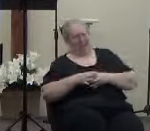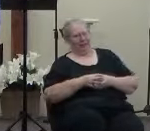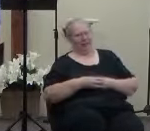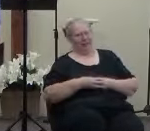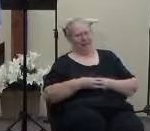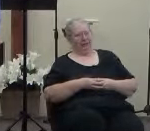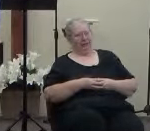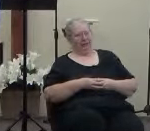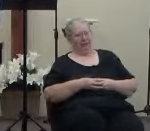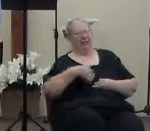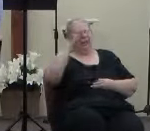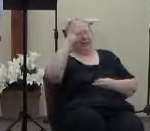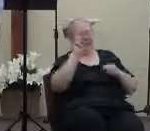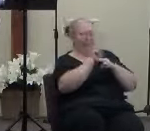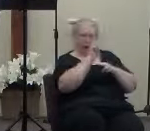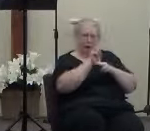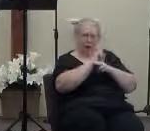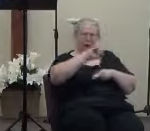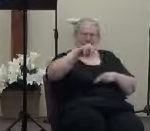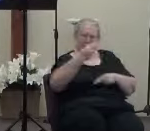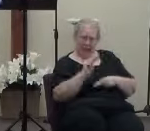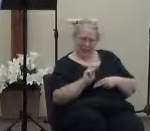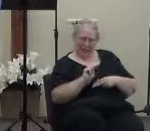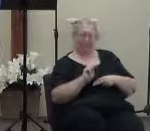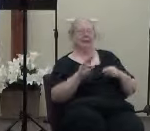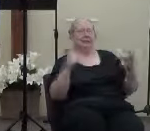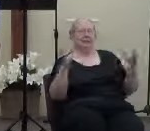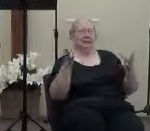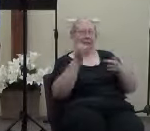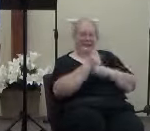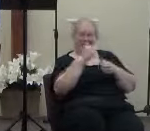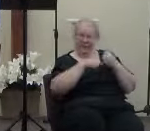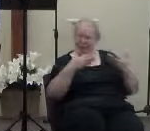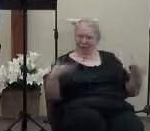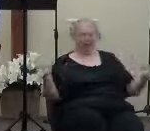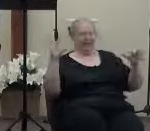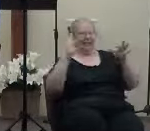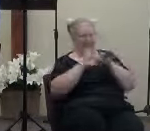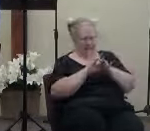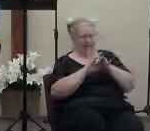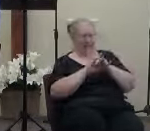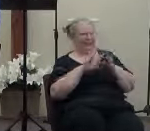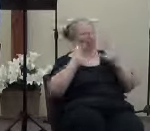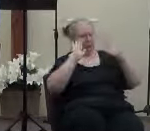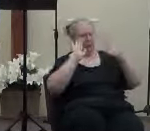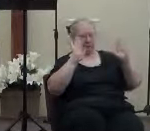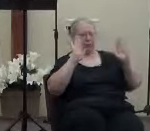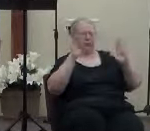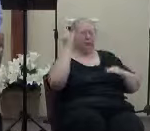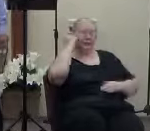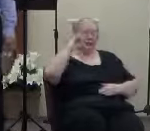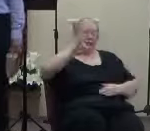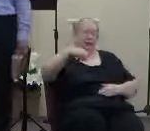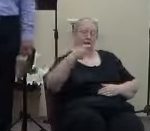And God used John to help her get everything connected, and it was just awesome. But see, if John would